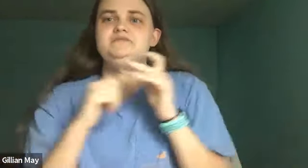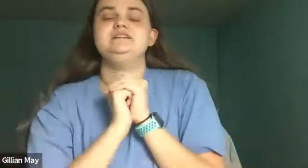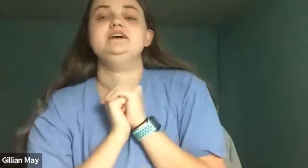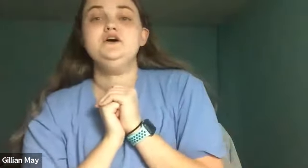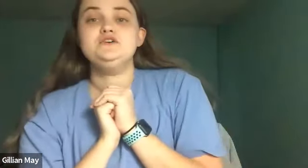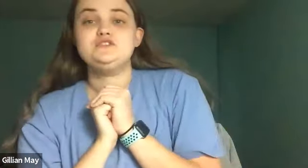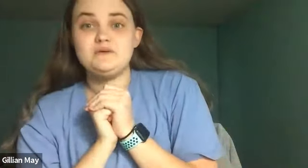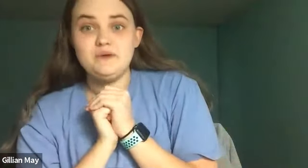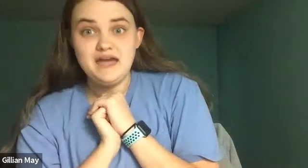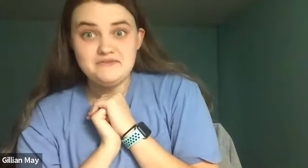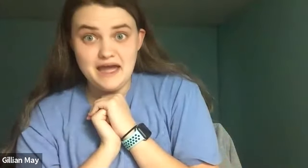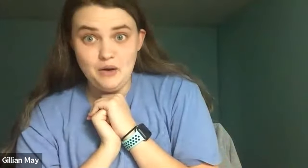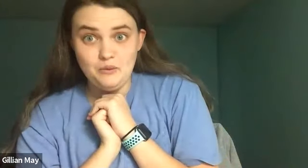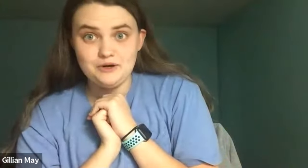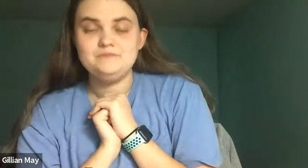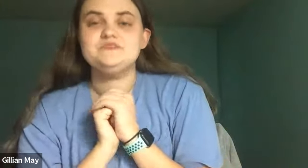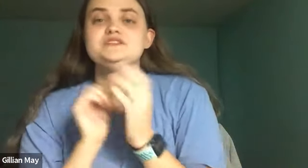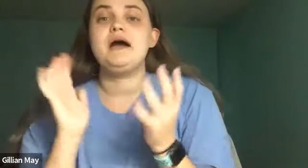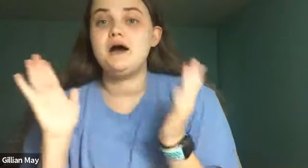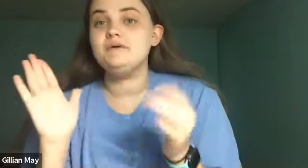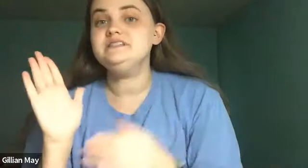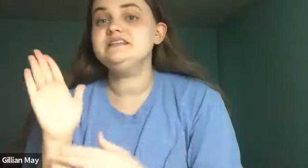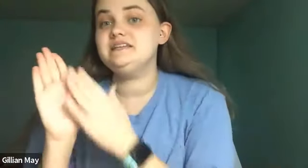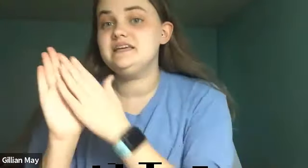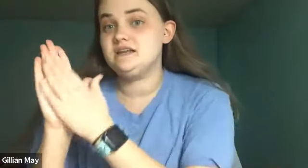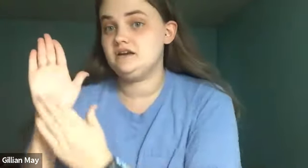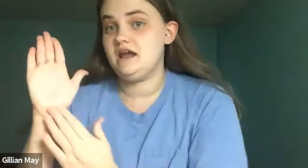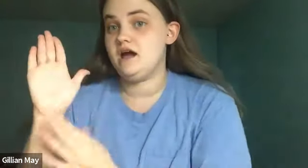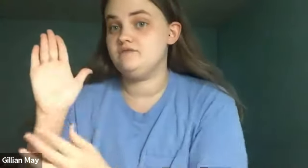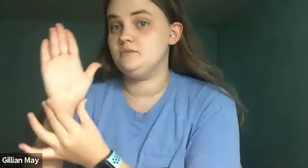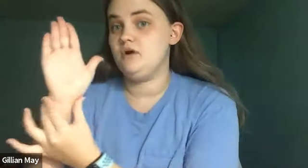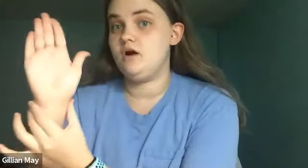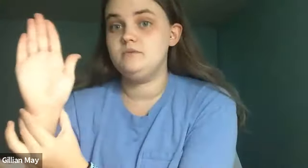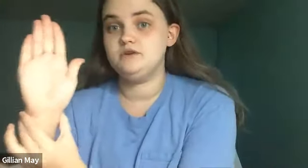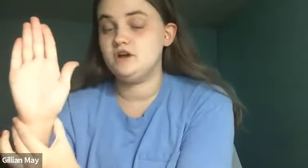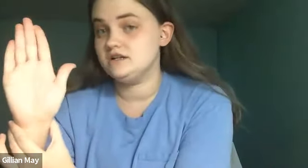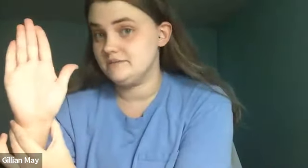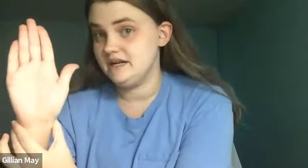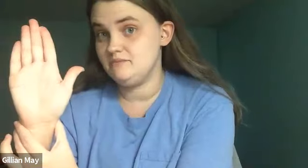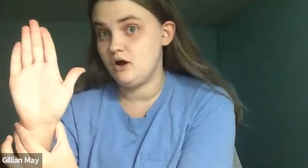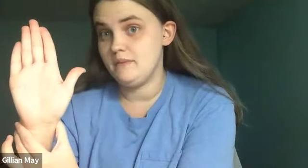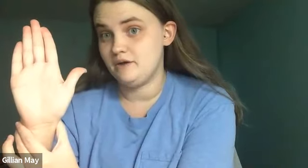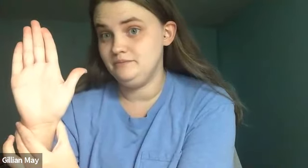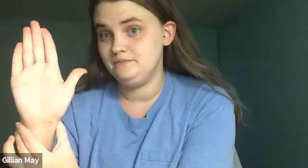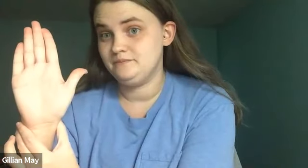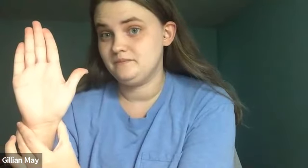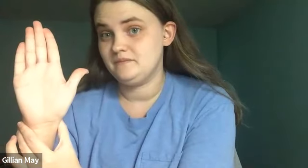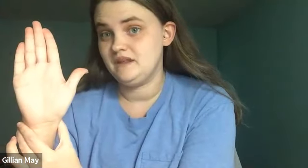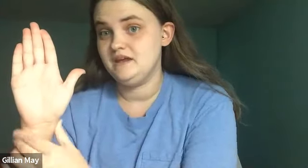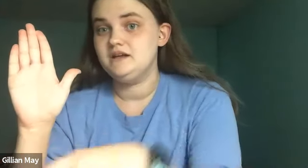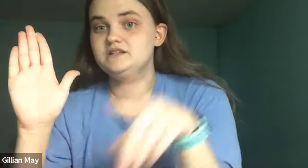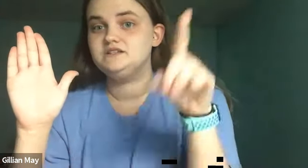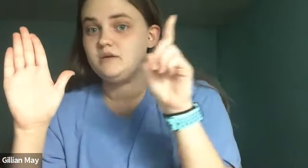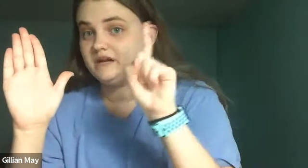perfect. So then we have hour. So hour is again gonna have your palm, your non-dominant hand palm out. Dominant